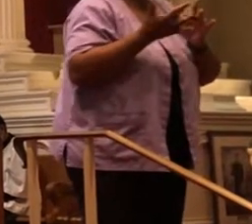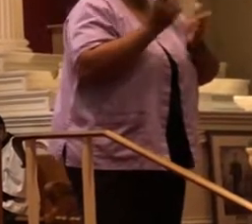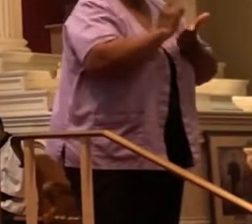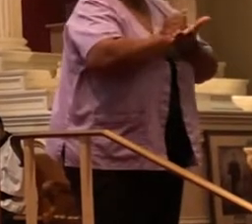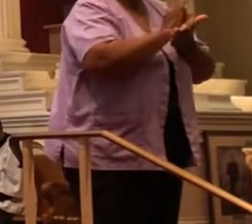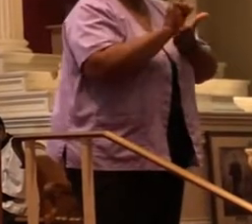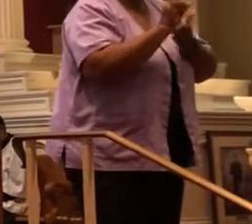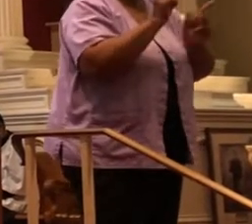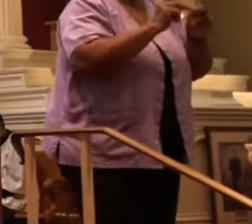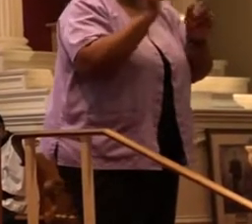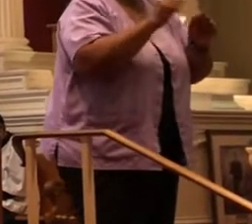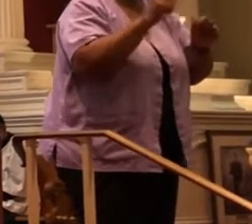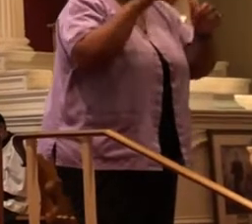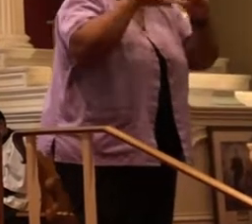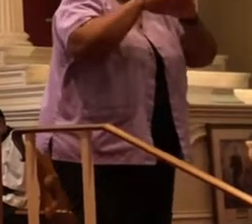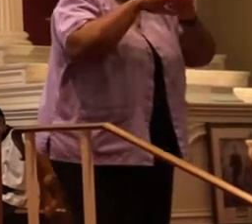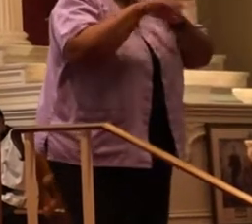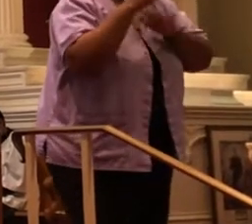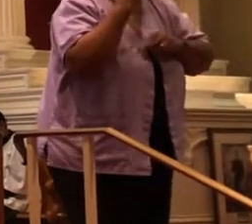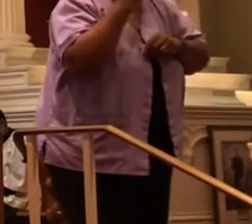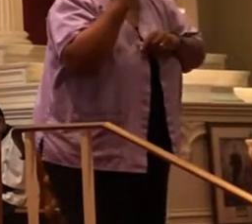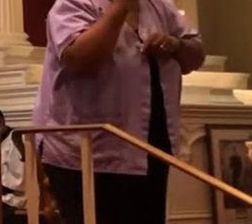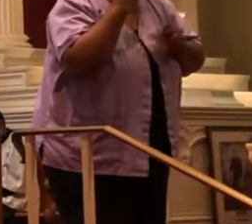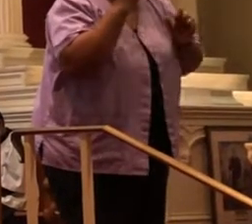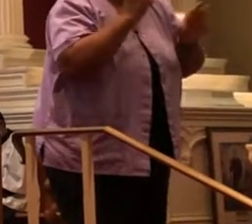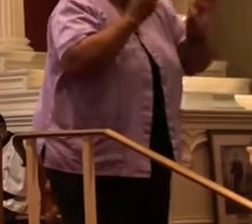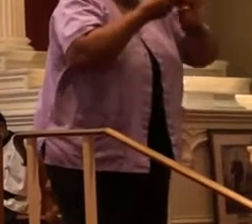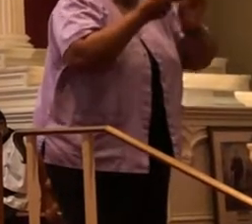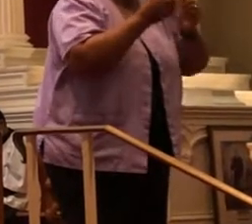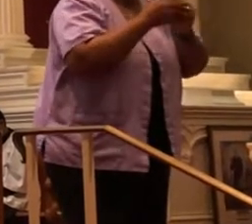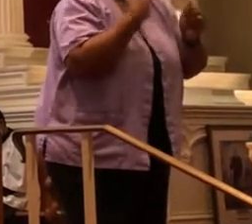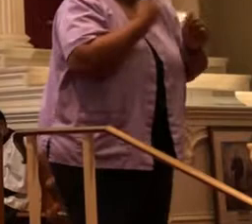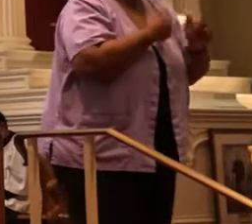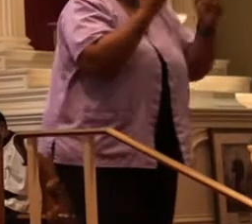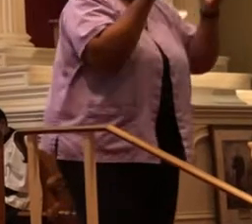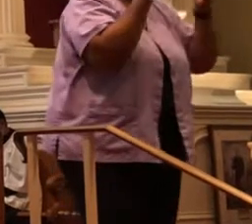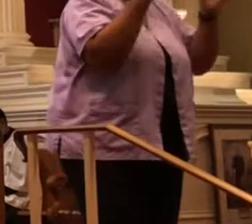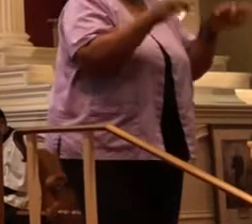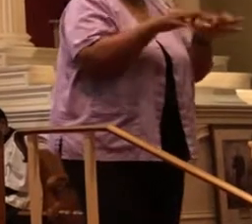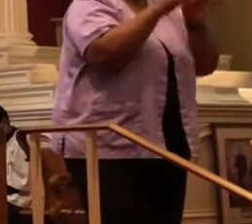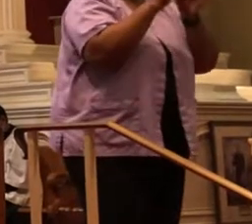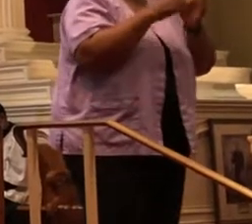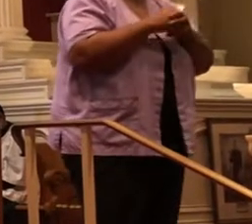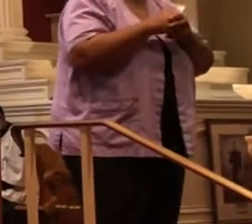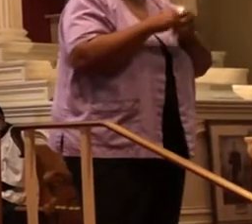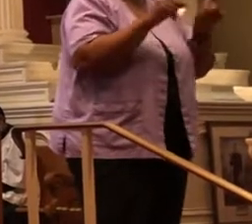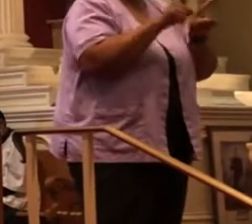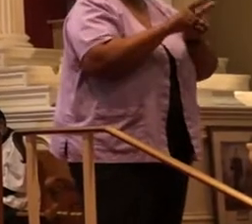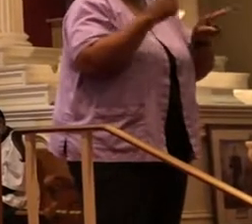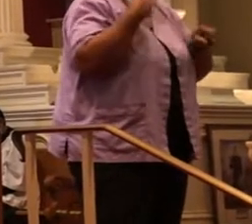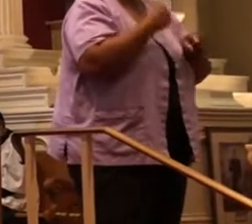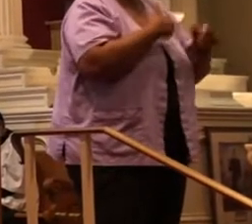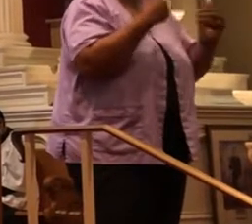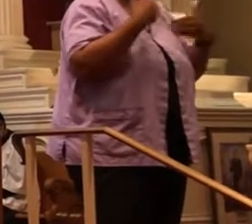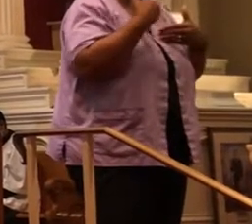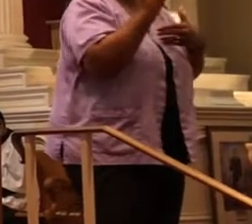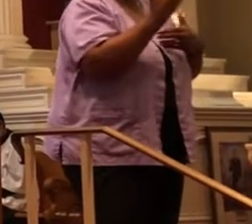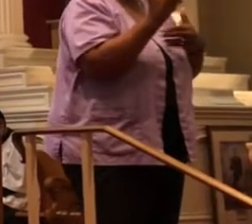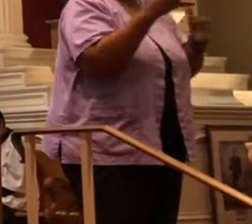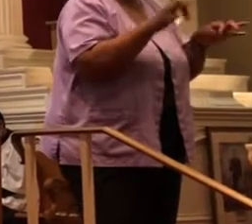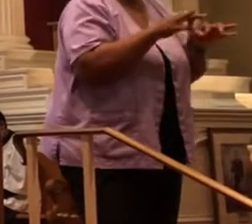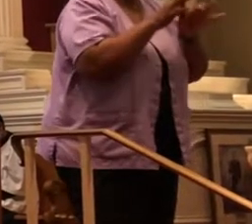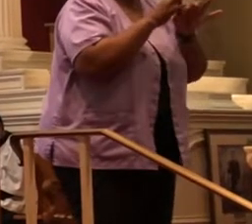those to be able to join us in the celebration of the Mass. And also we have 5